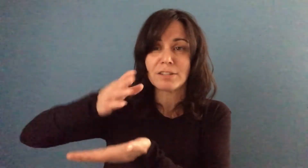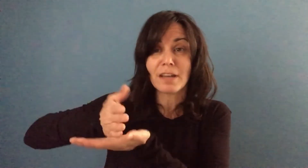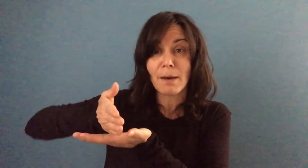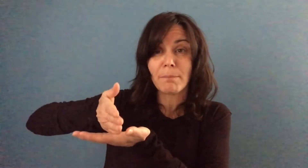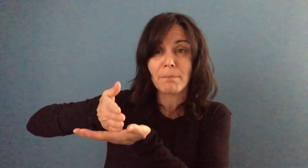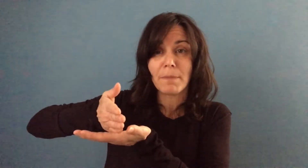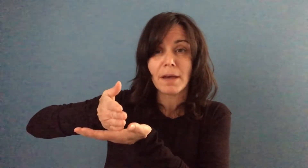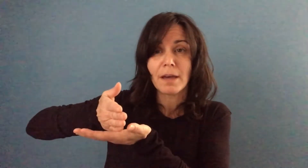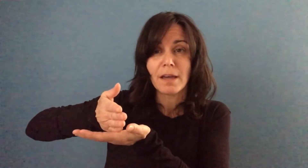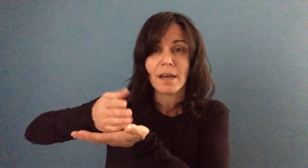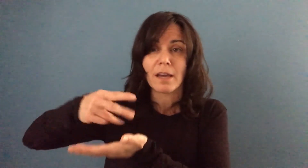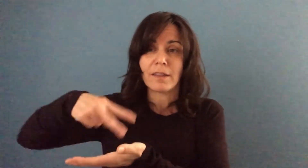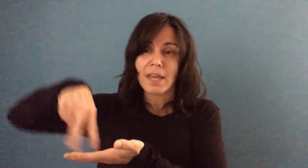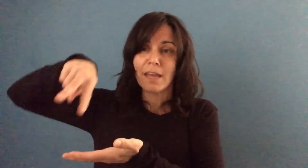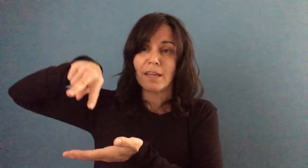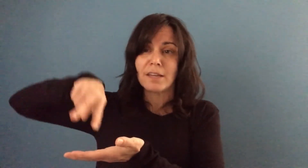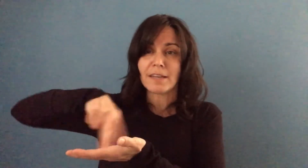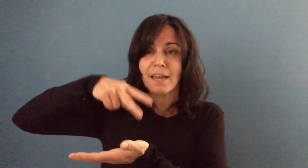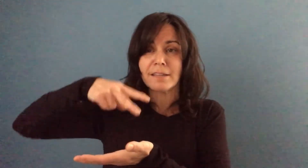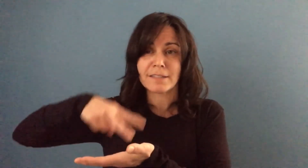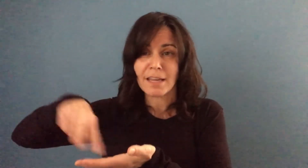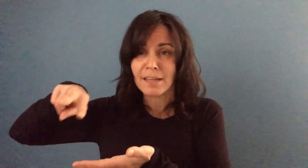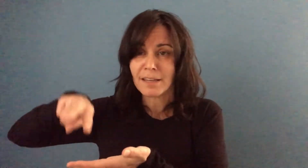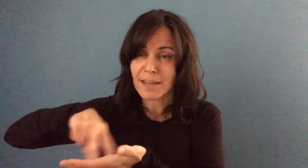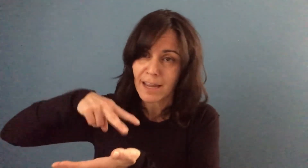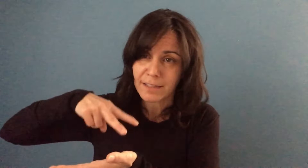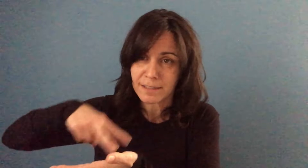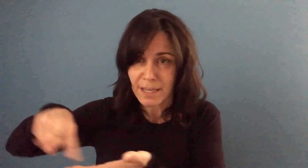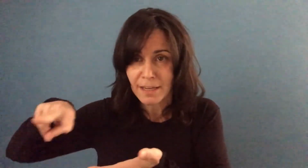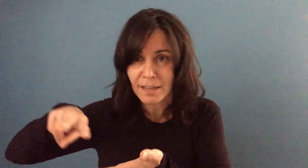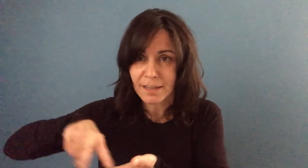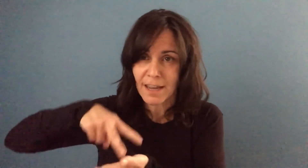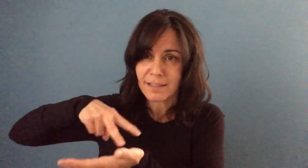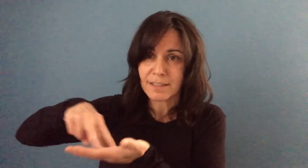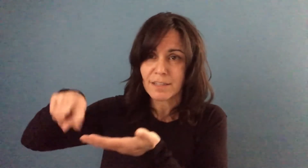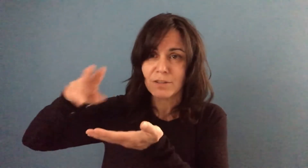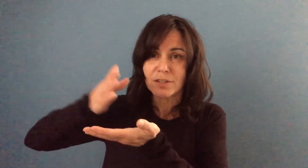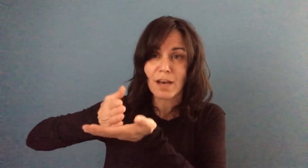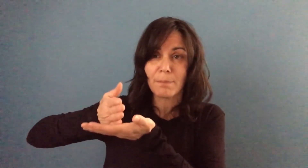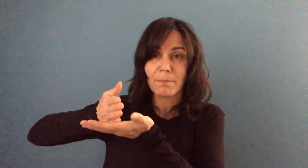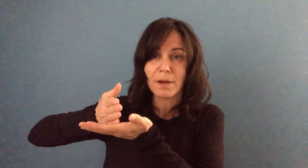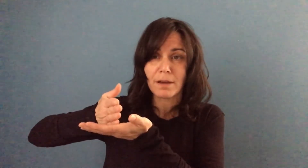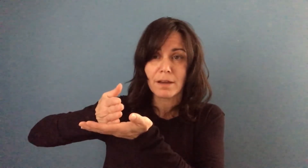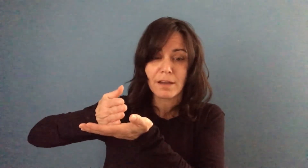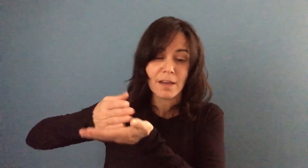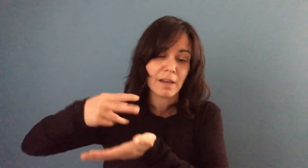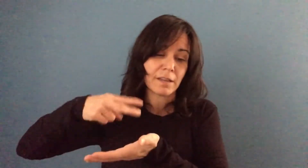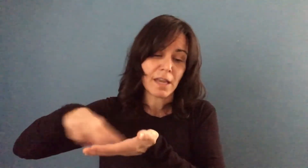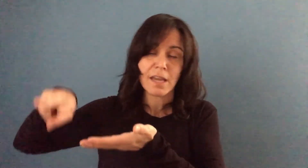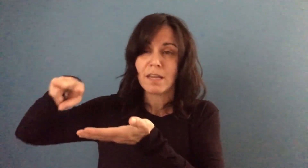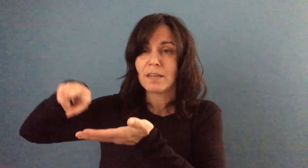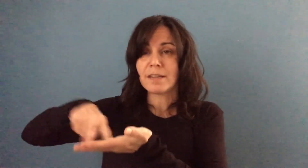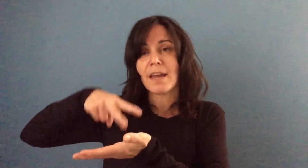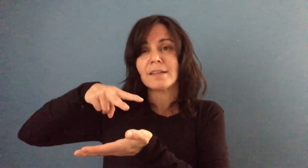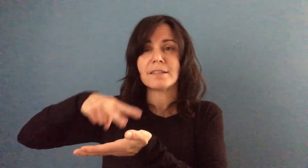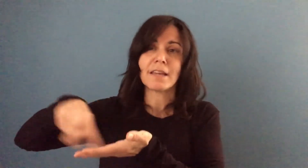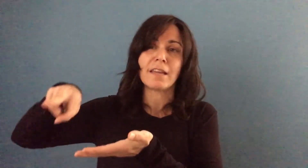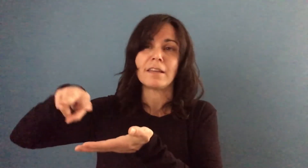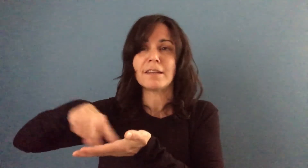stop. Then you dance and you dance and you dance and you stop. Then you dance and you